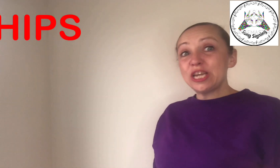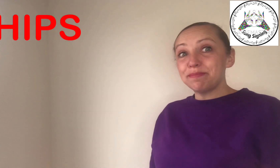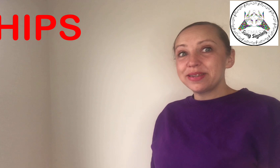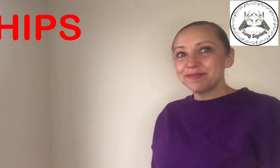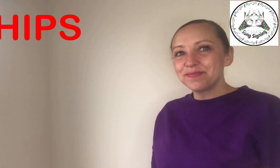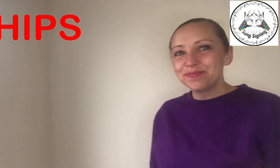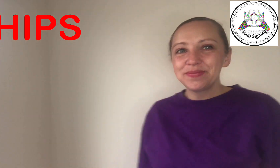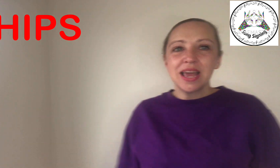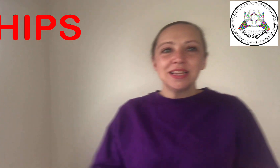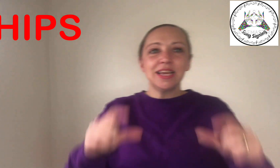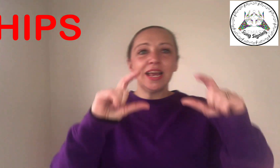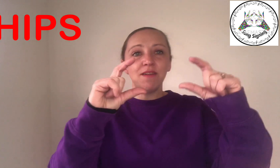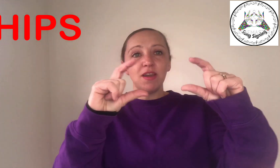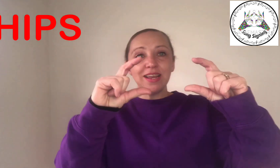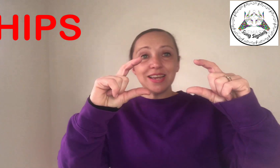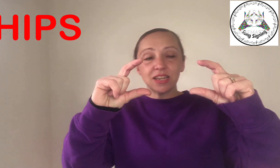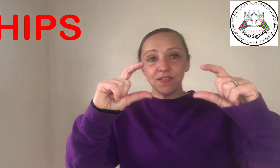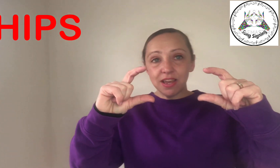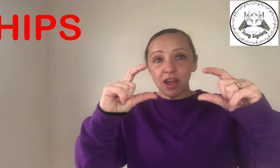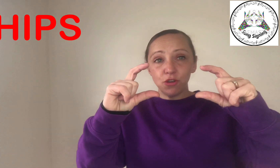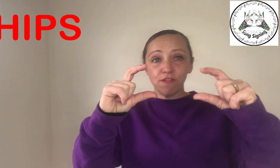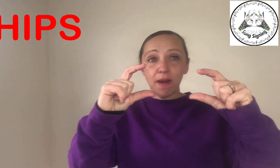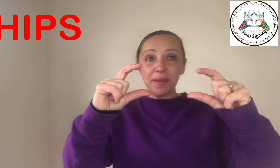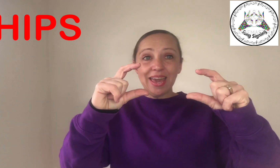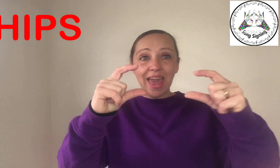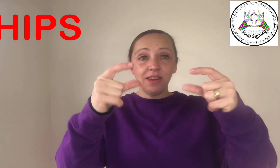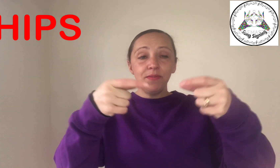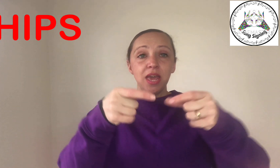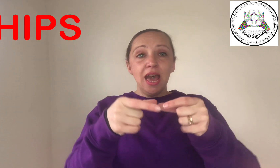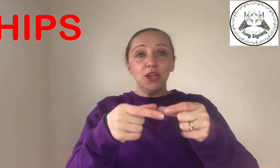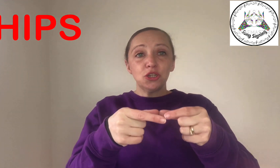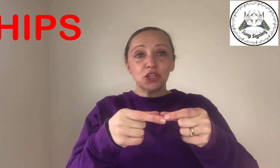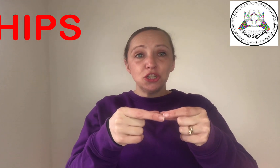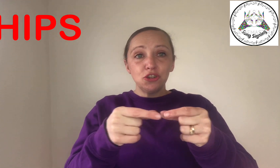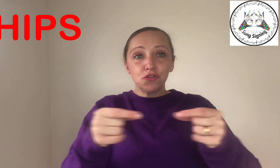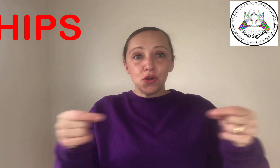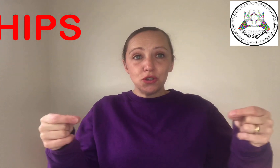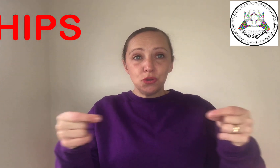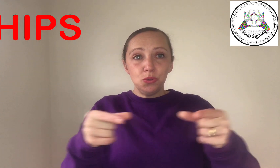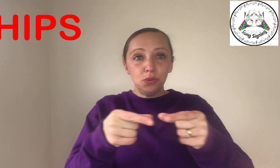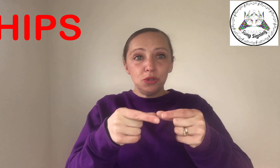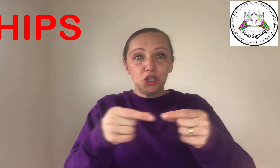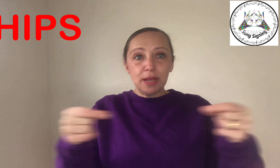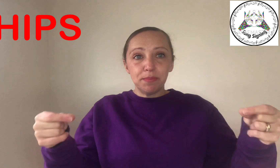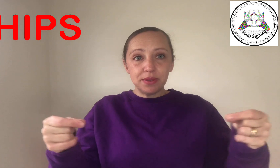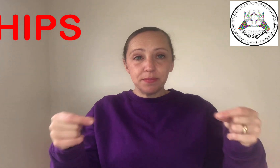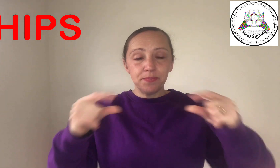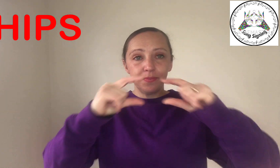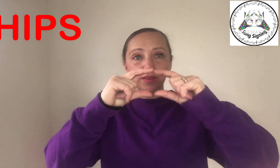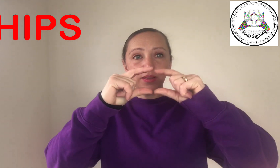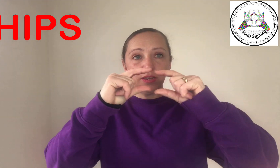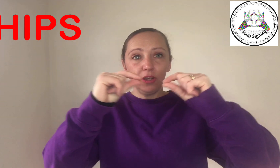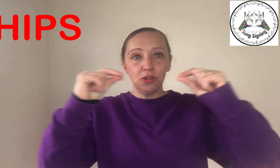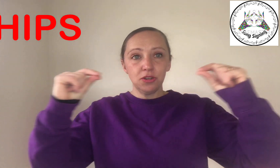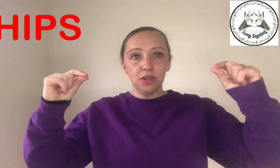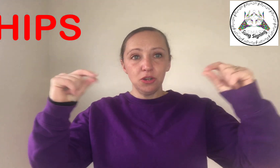Chips. So you're going to have your index finger and your thumb again. And you're just going to draw two chips. So you're just going to do